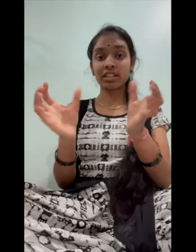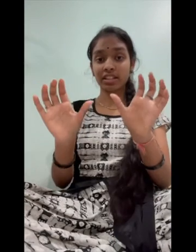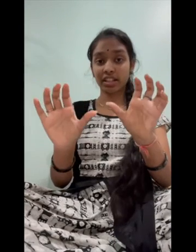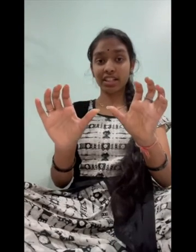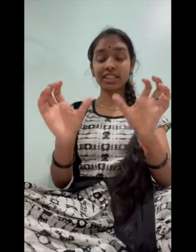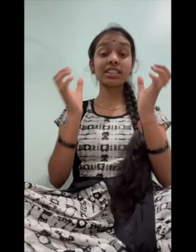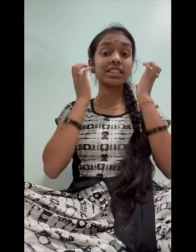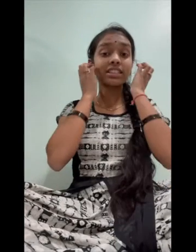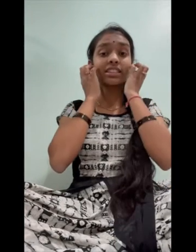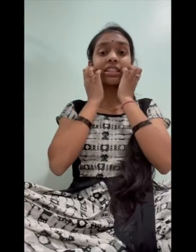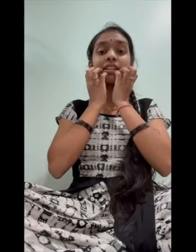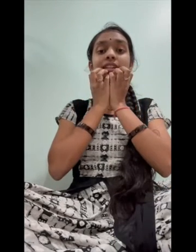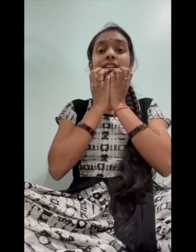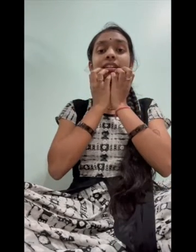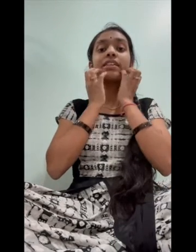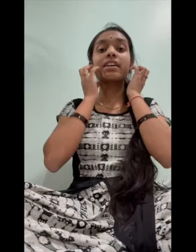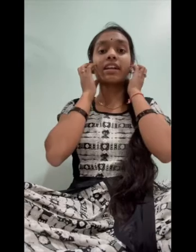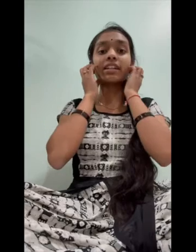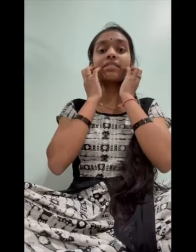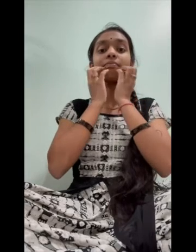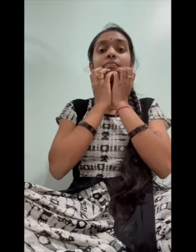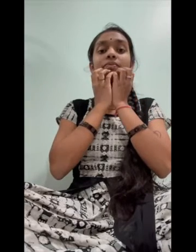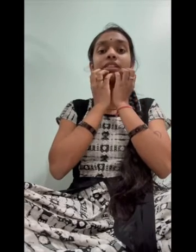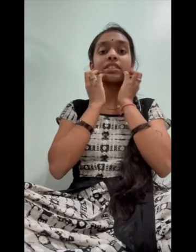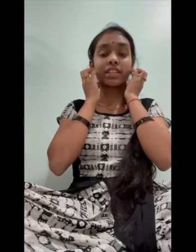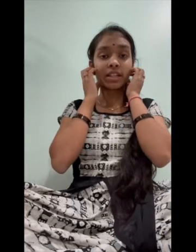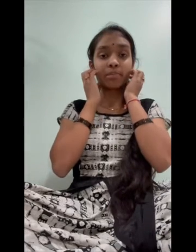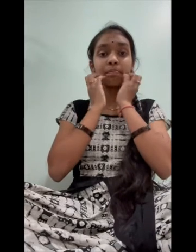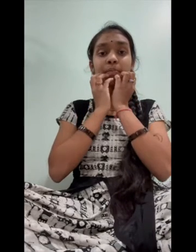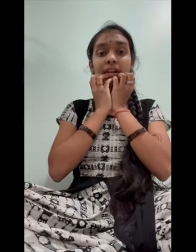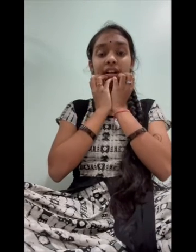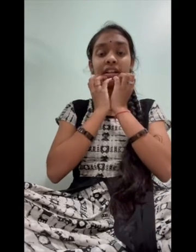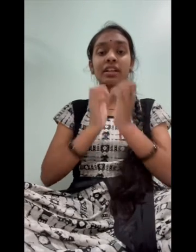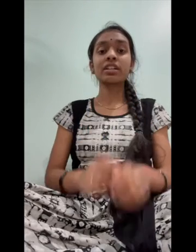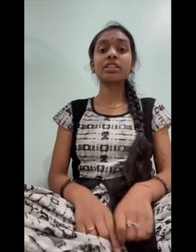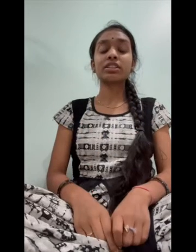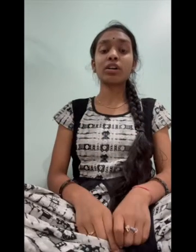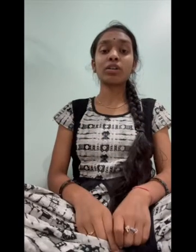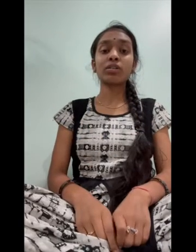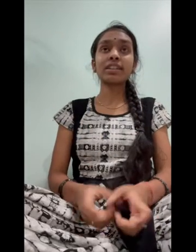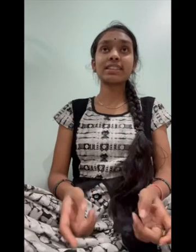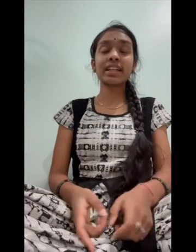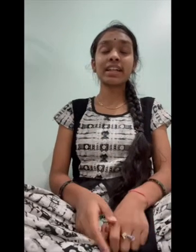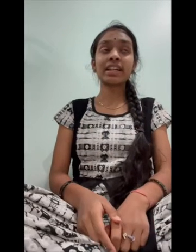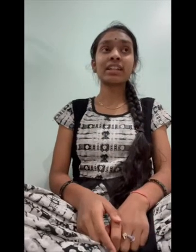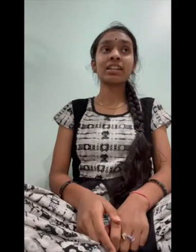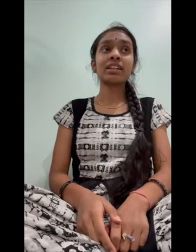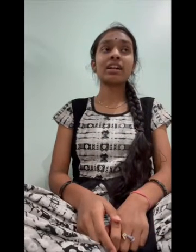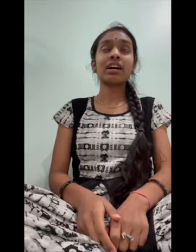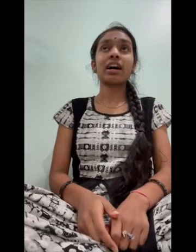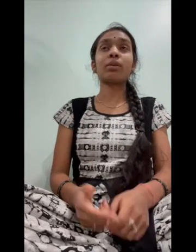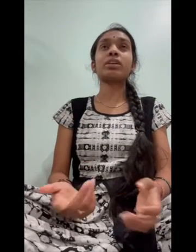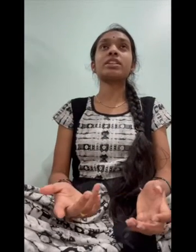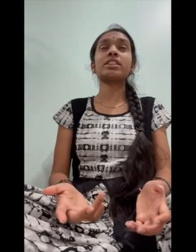take your hands like this and say beard. So let's say I want to